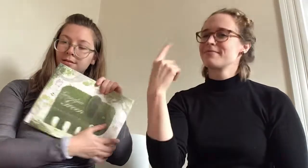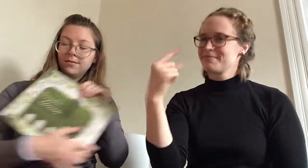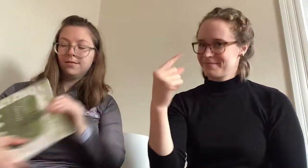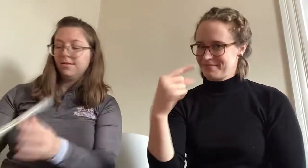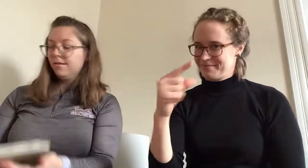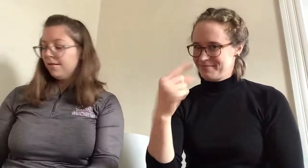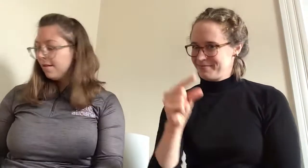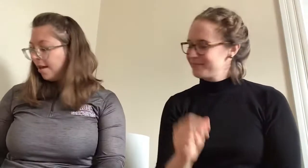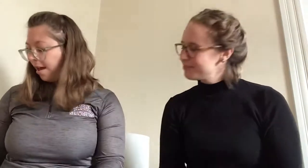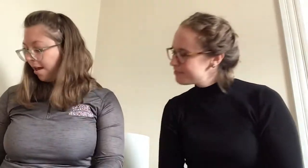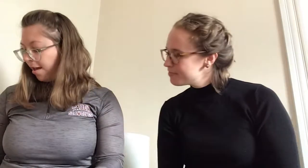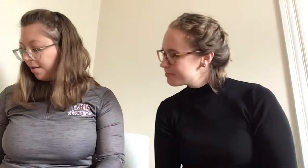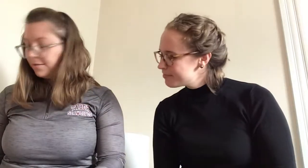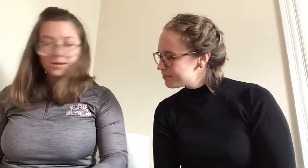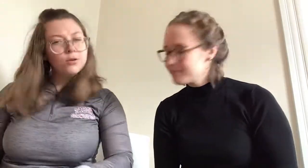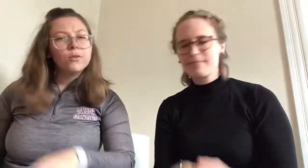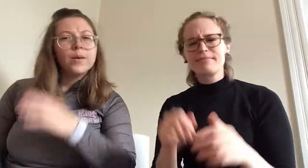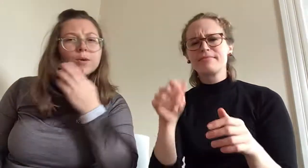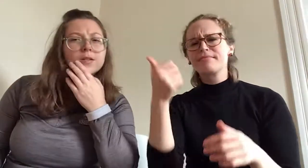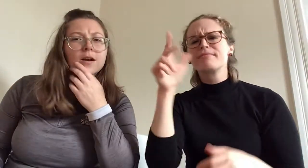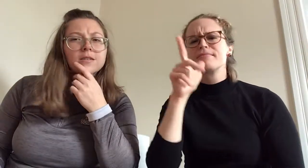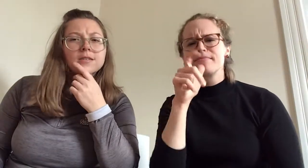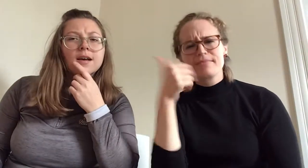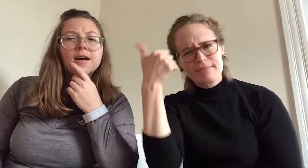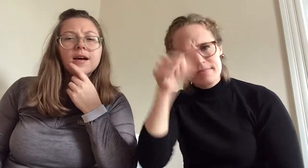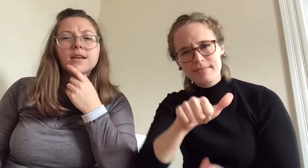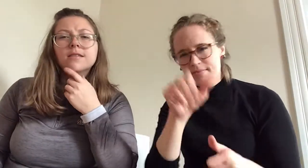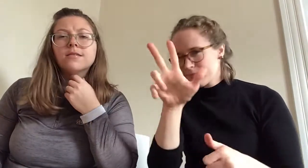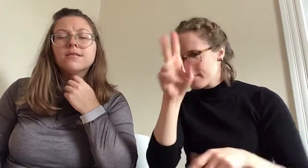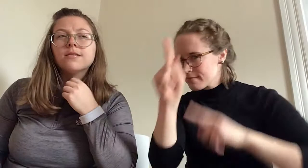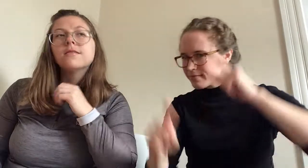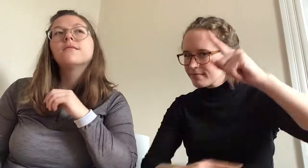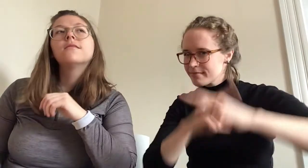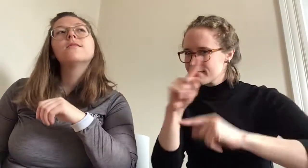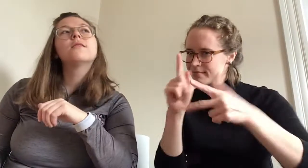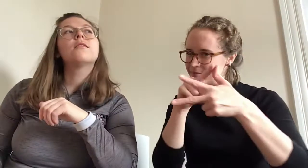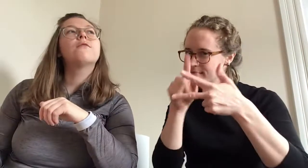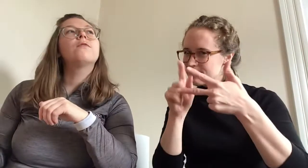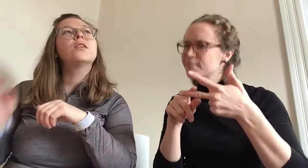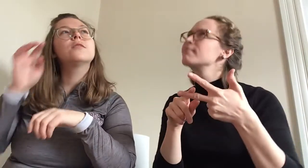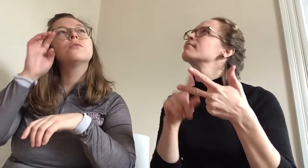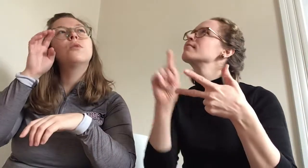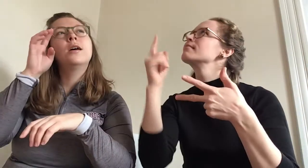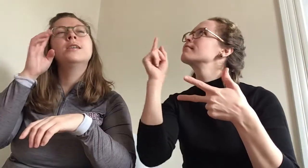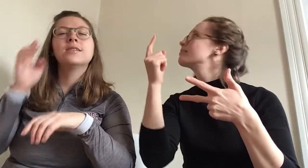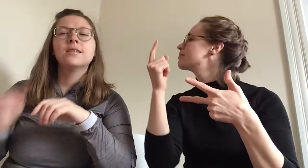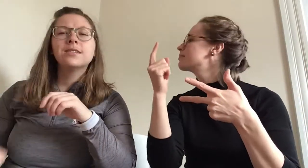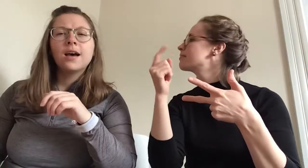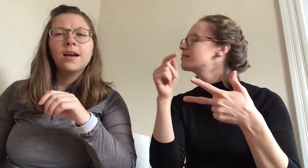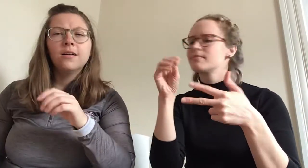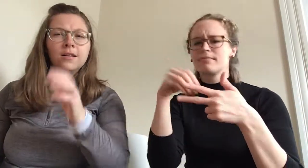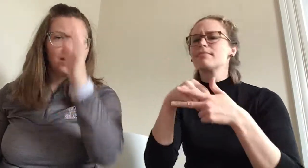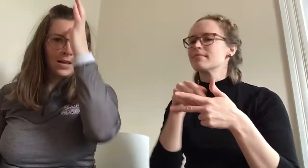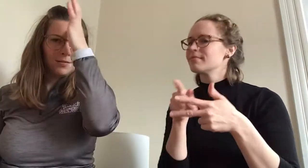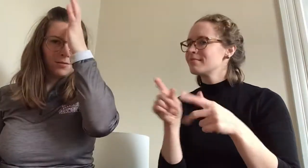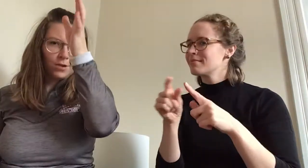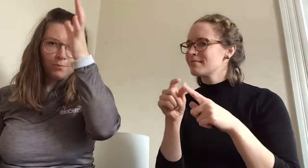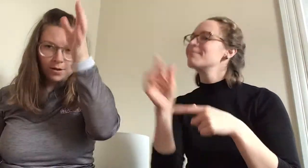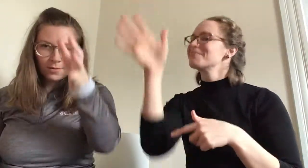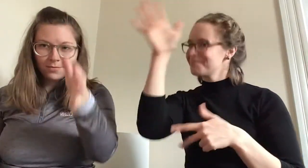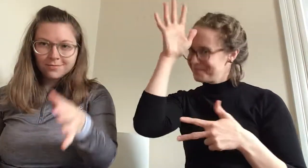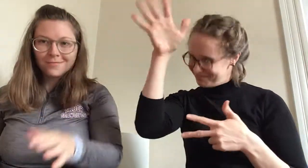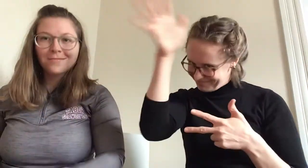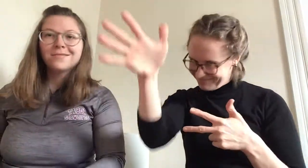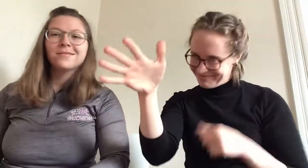Green. And who remembers our signs? The first one is in the title, and that's